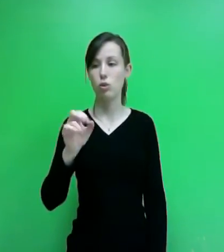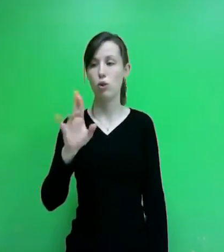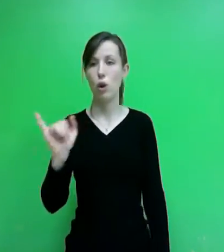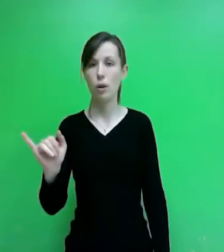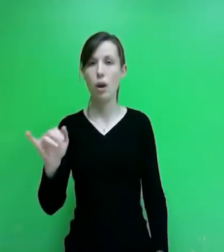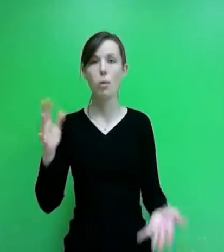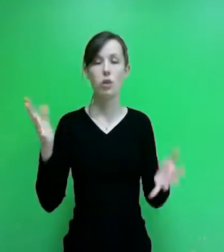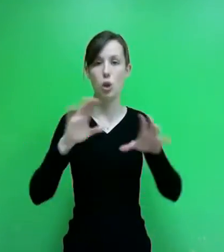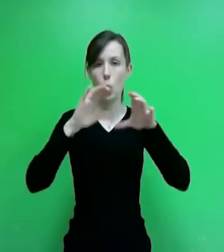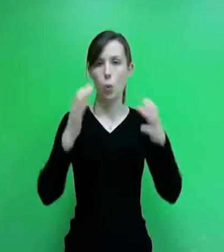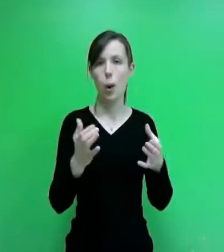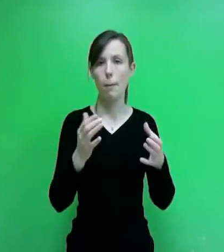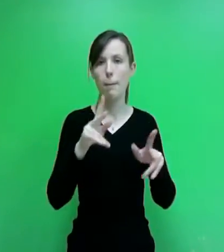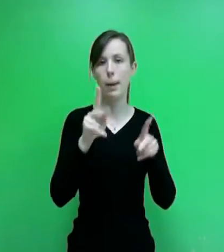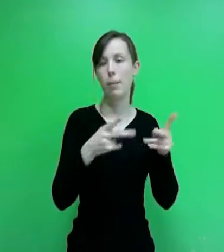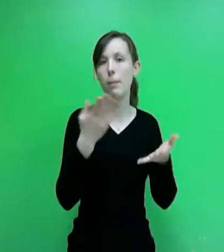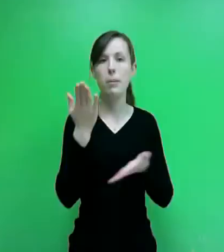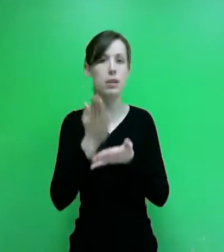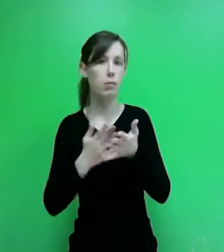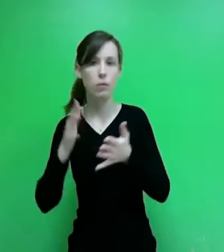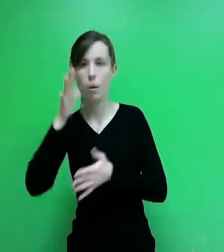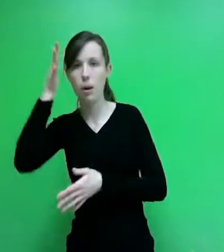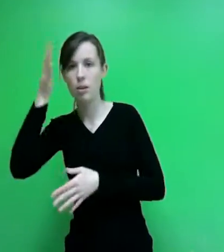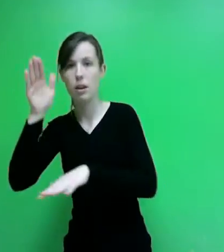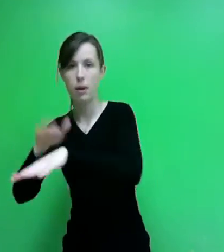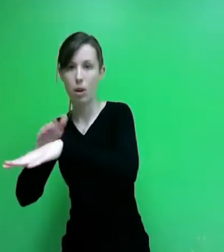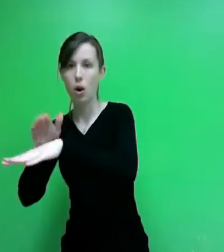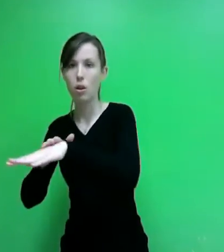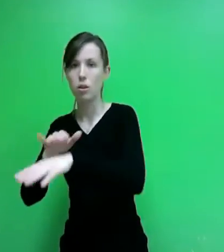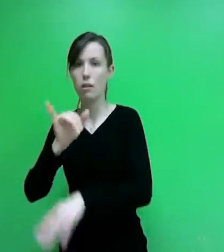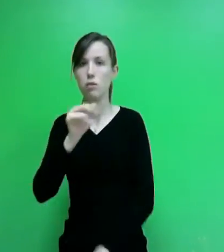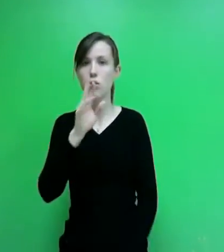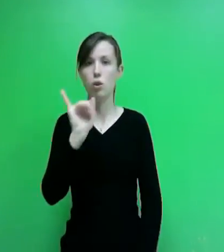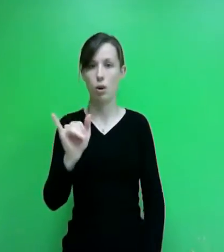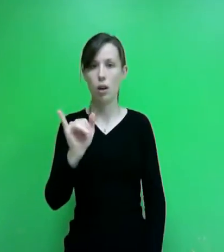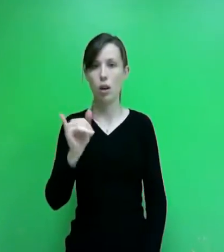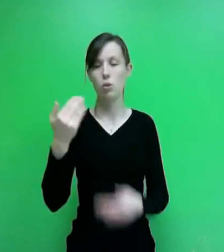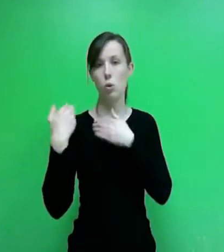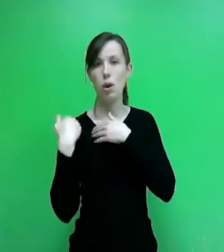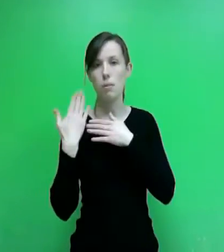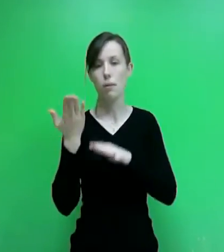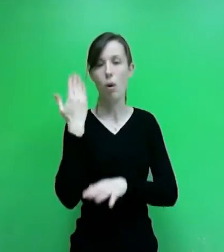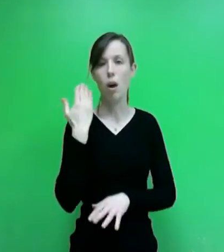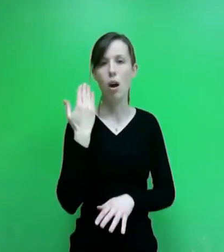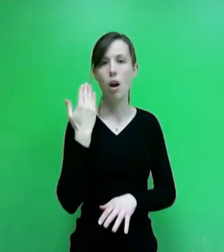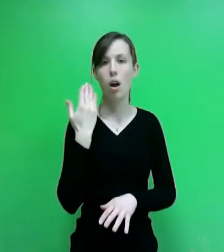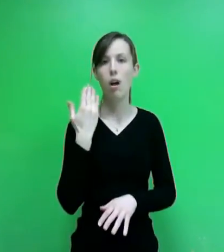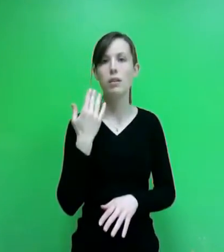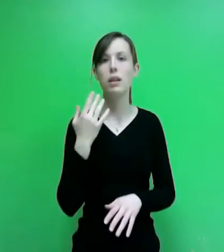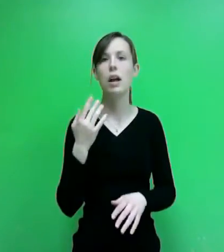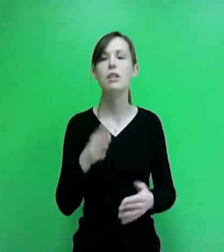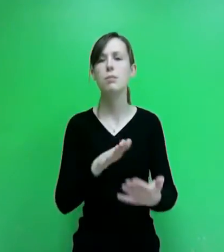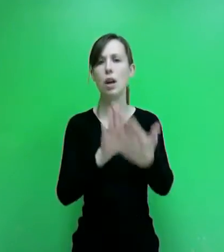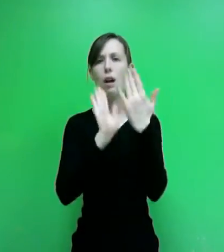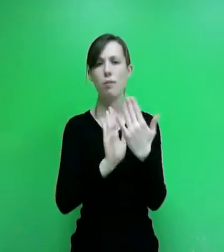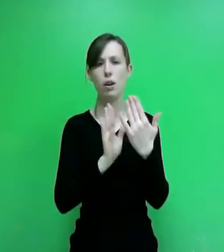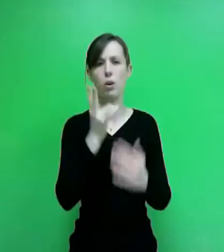may have been called to have jury duty before. And to be confronted or seen by the witness or